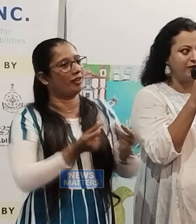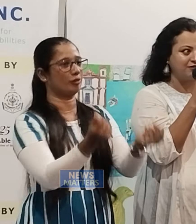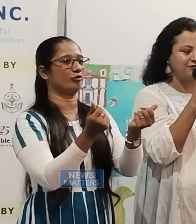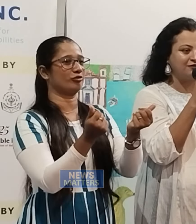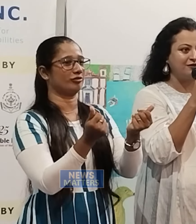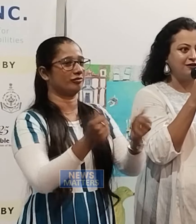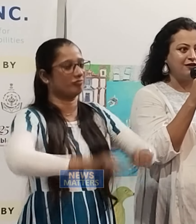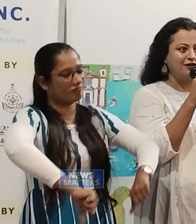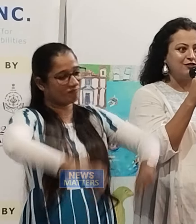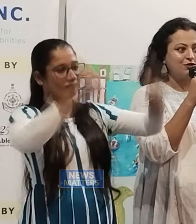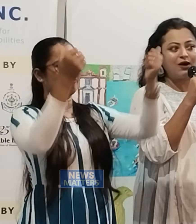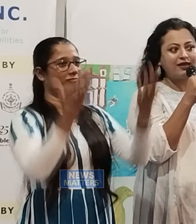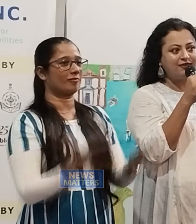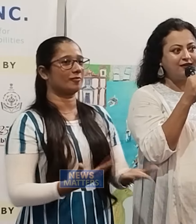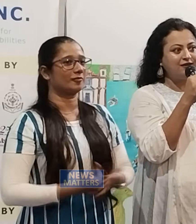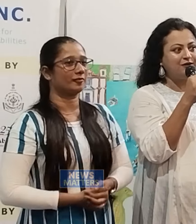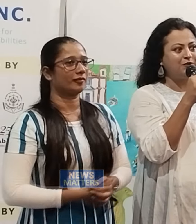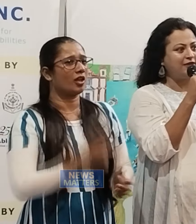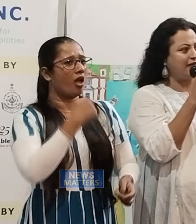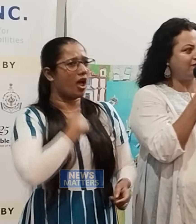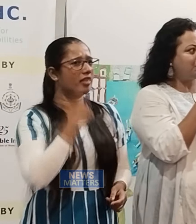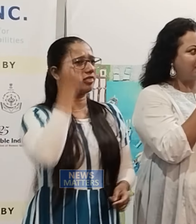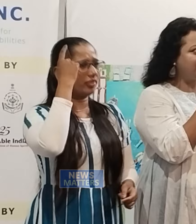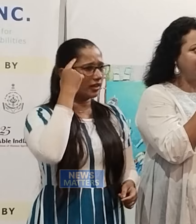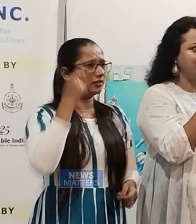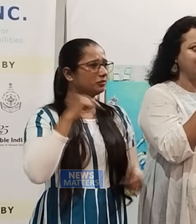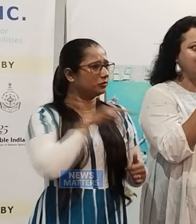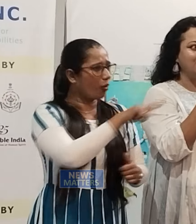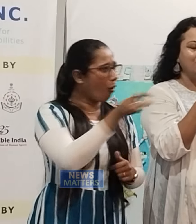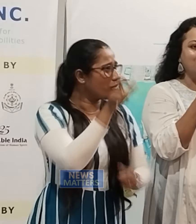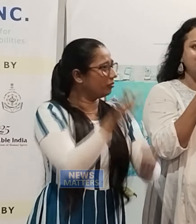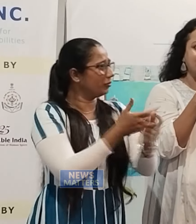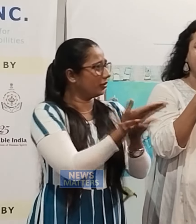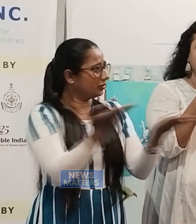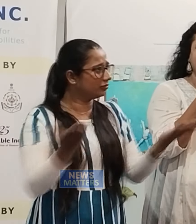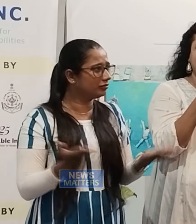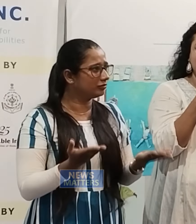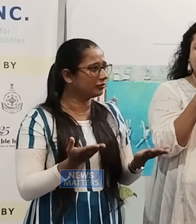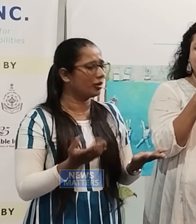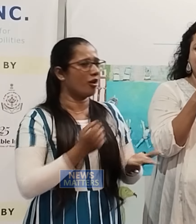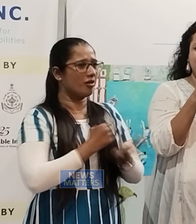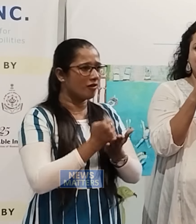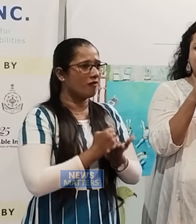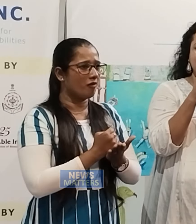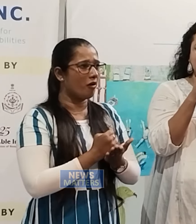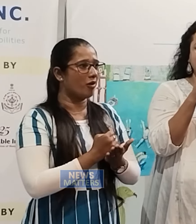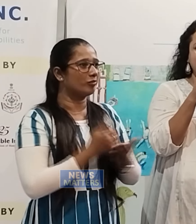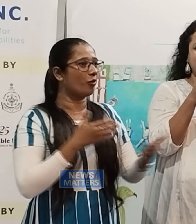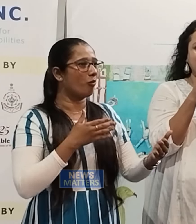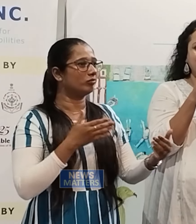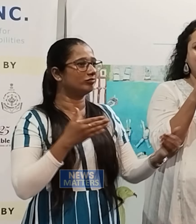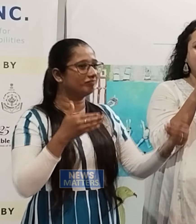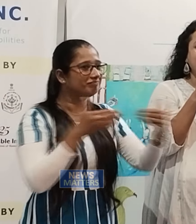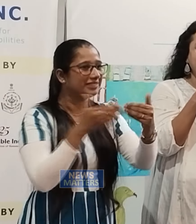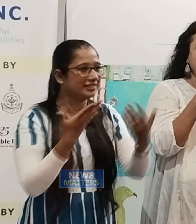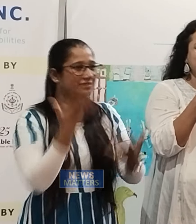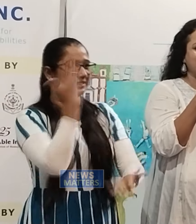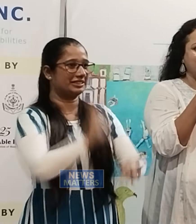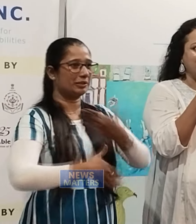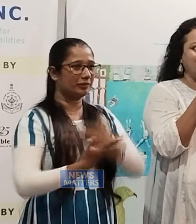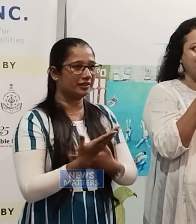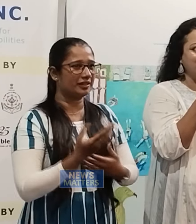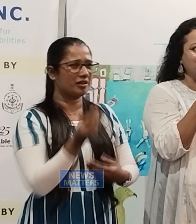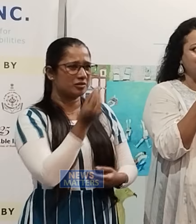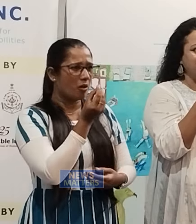we innovate. So I think with everyone here who somewhere has intersected with disability,